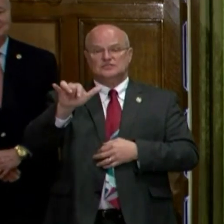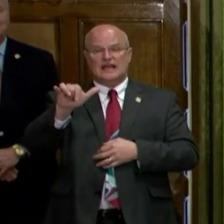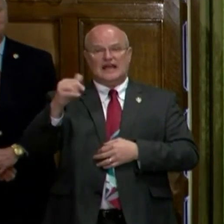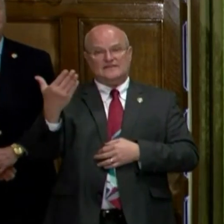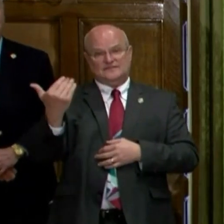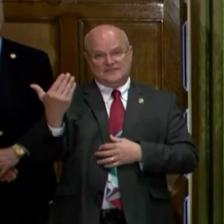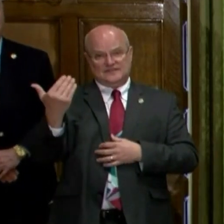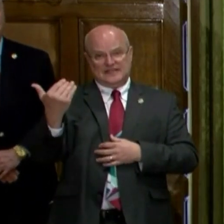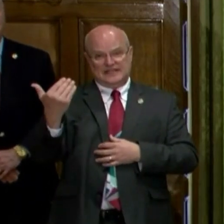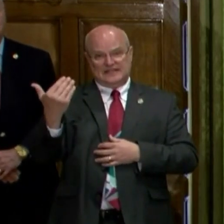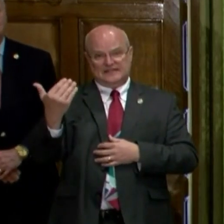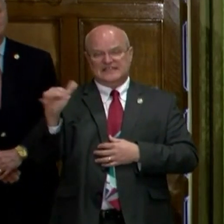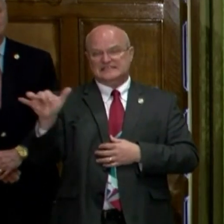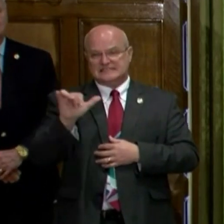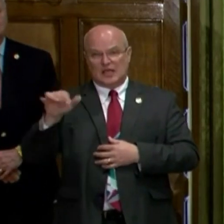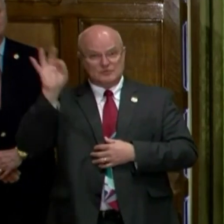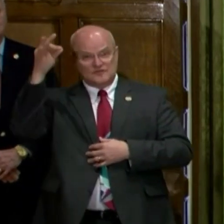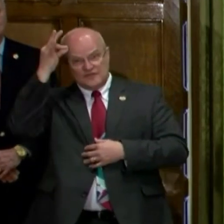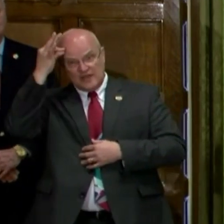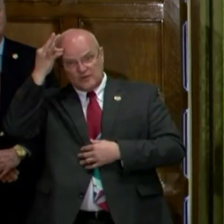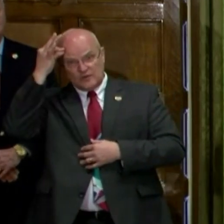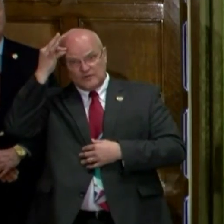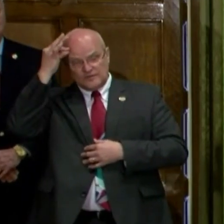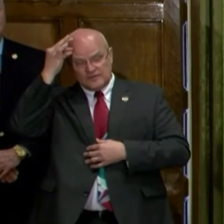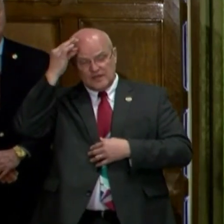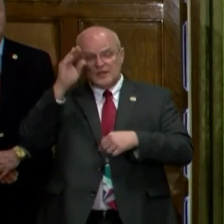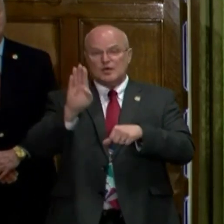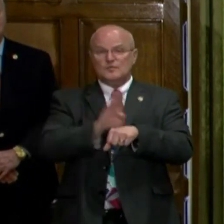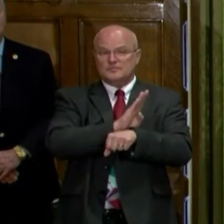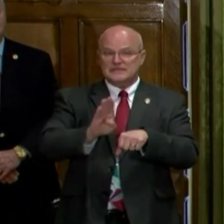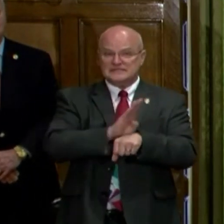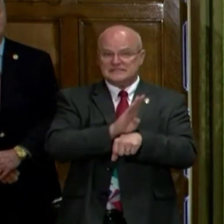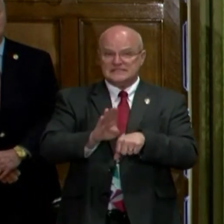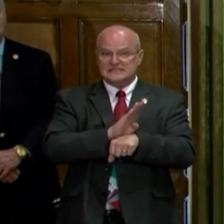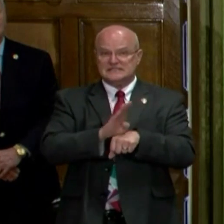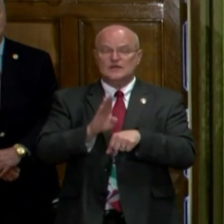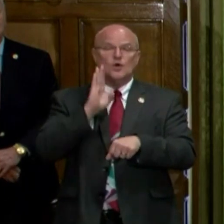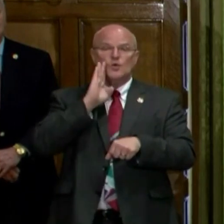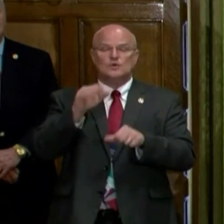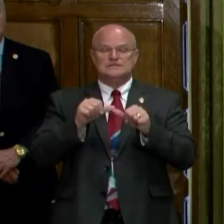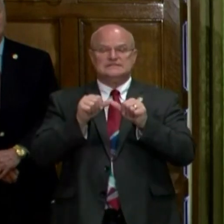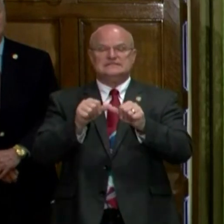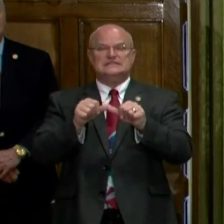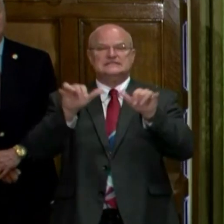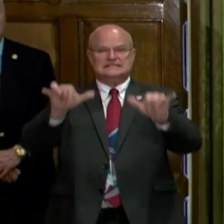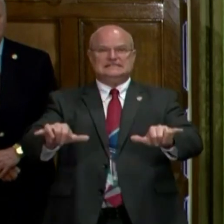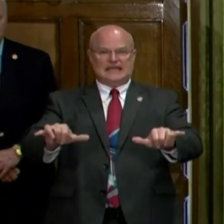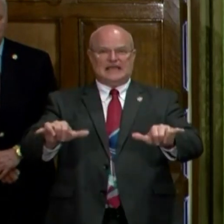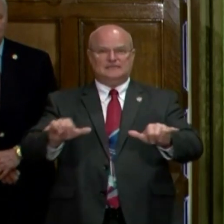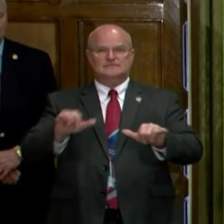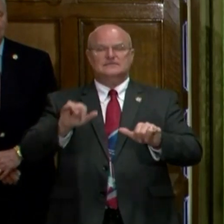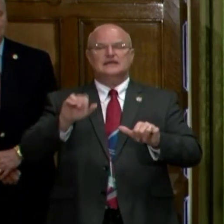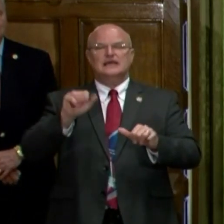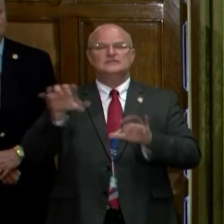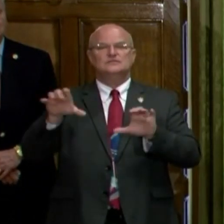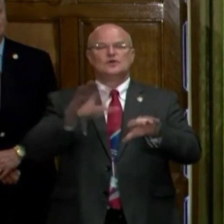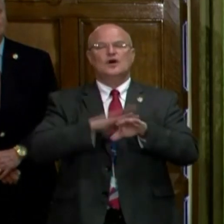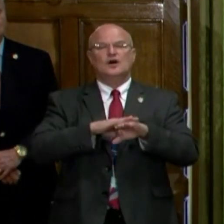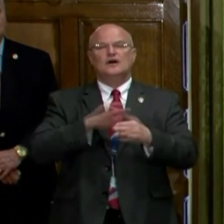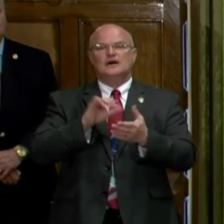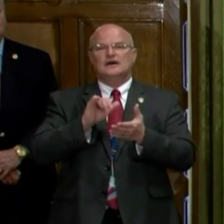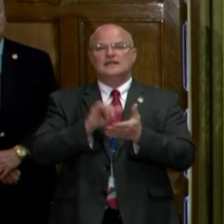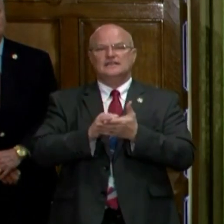the federal. Corporate filers and estimated payments for the current year will remain the same and due on